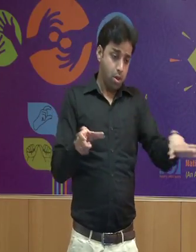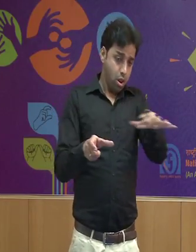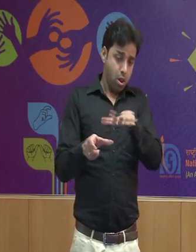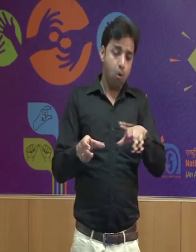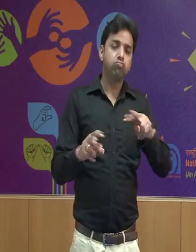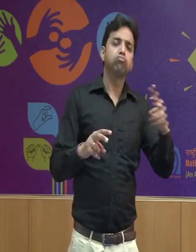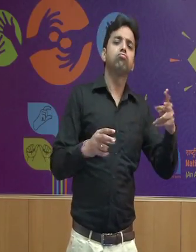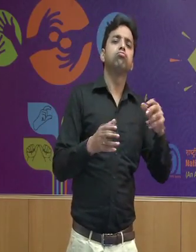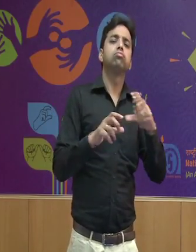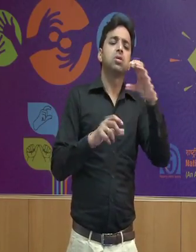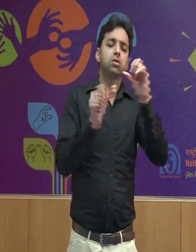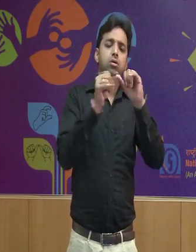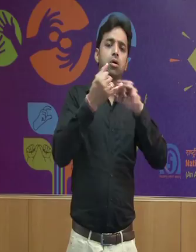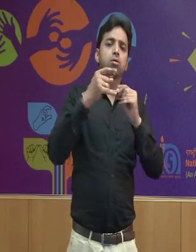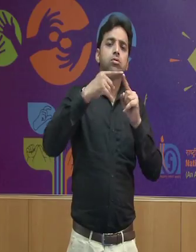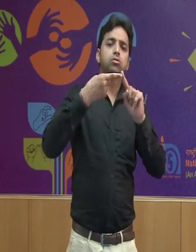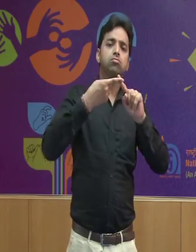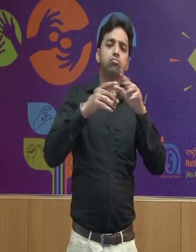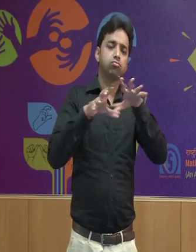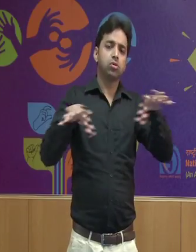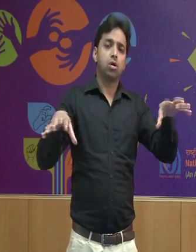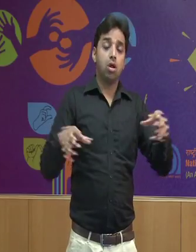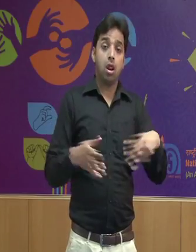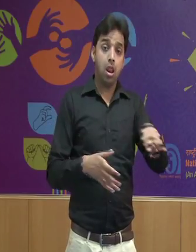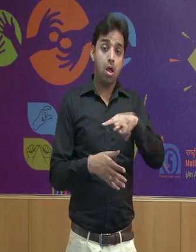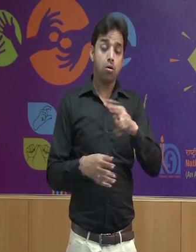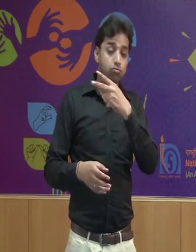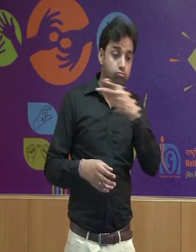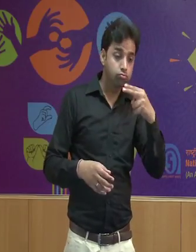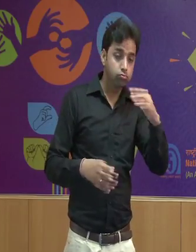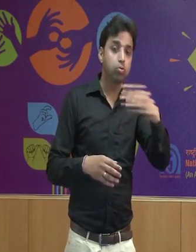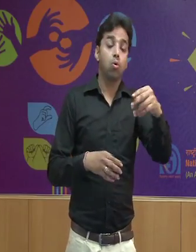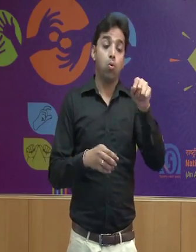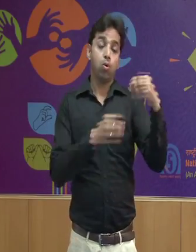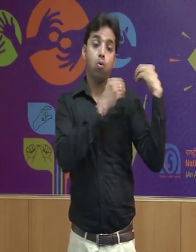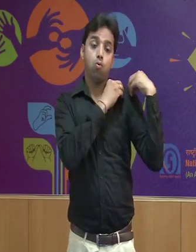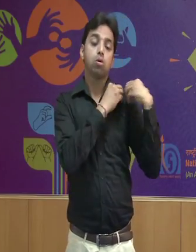caste and they could do only that work.